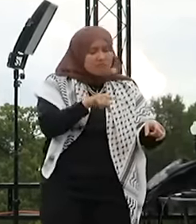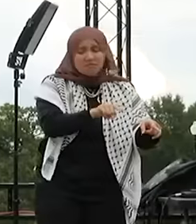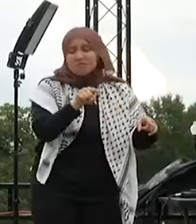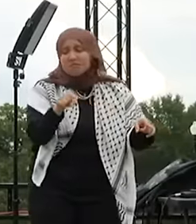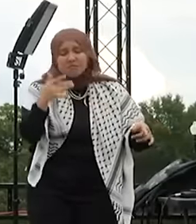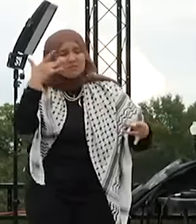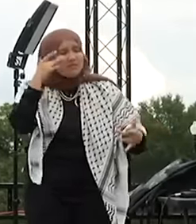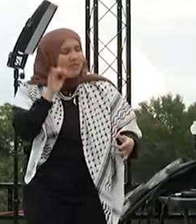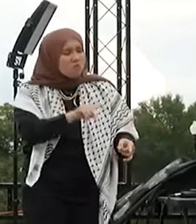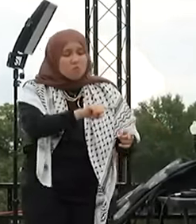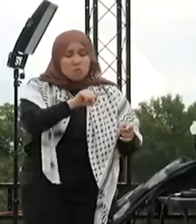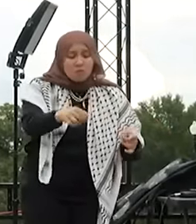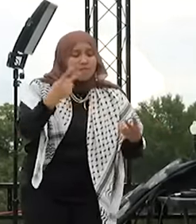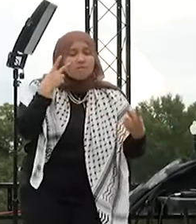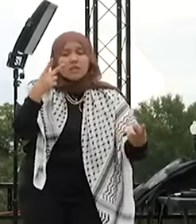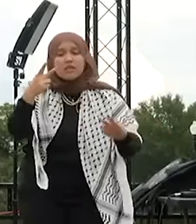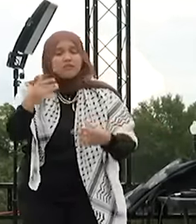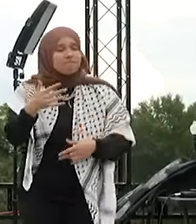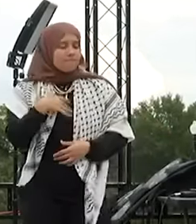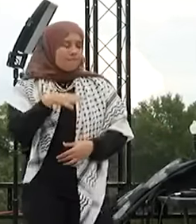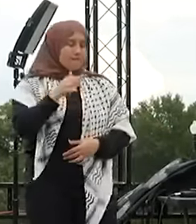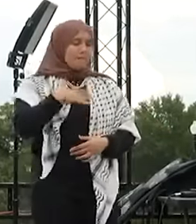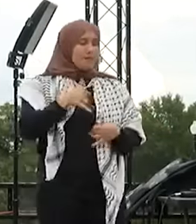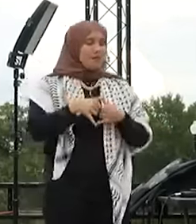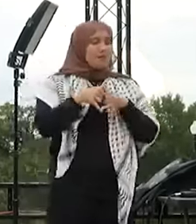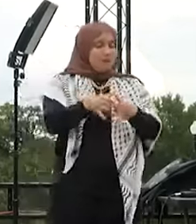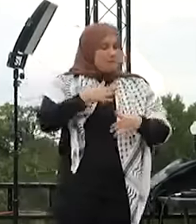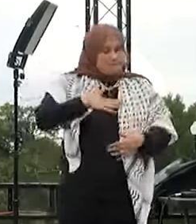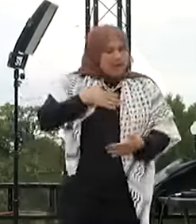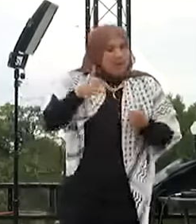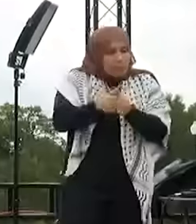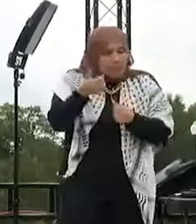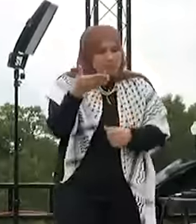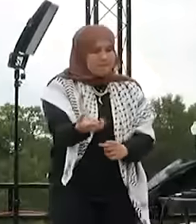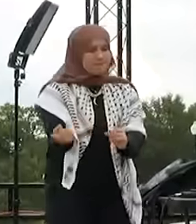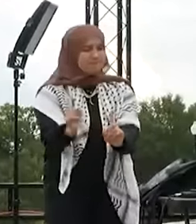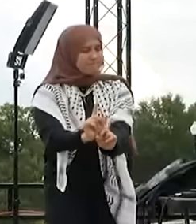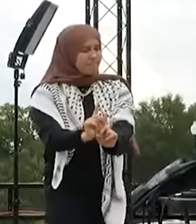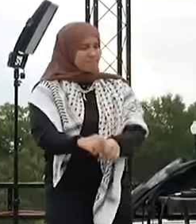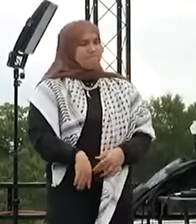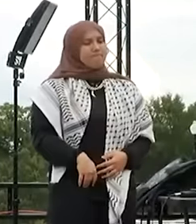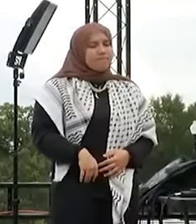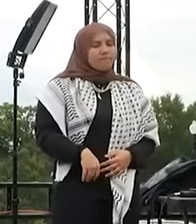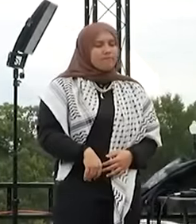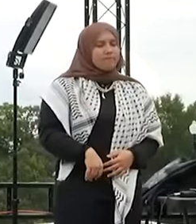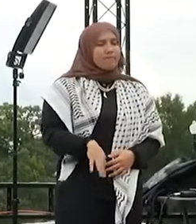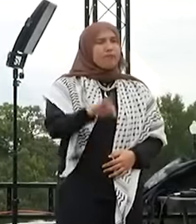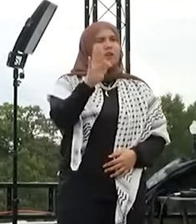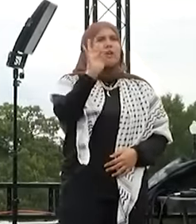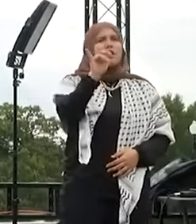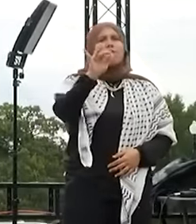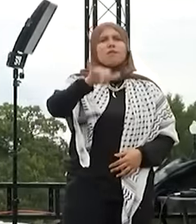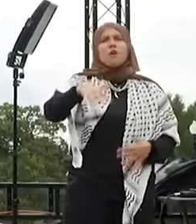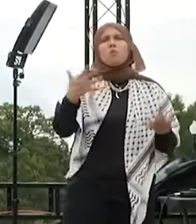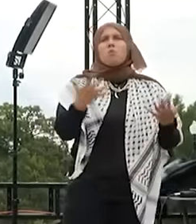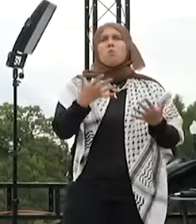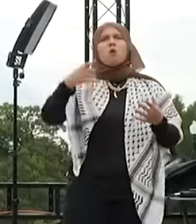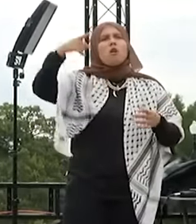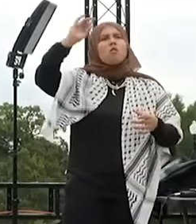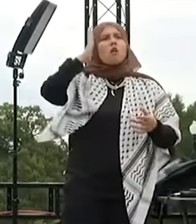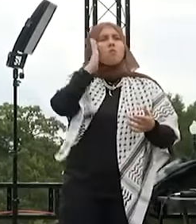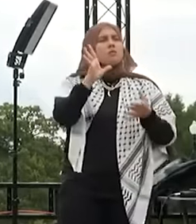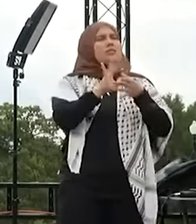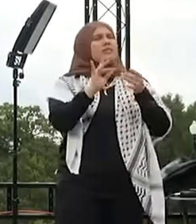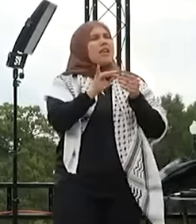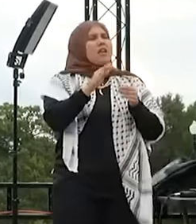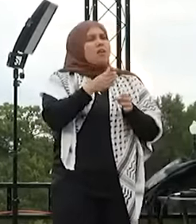and had you went to visit that person, you would have found me with them?" If this is what Allah would say on